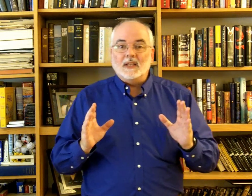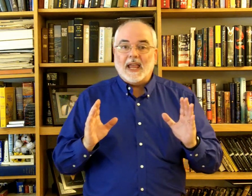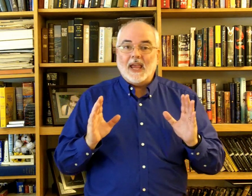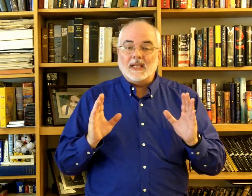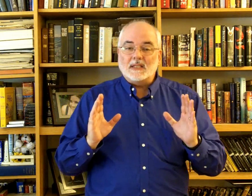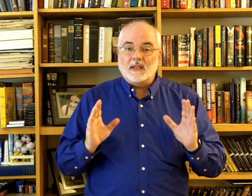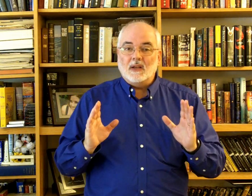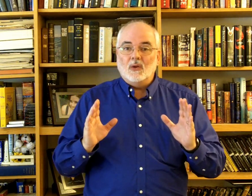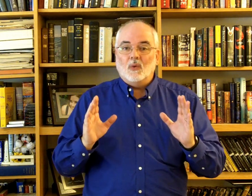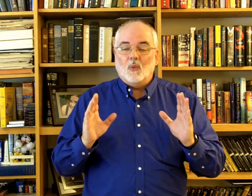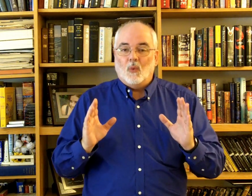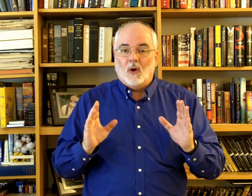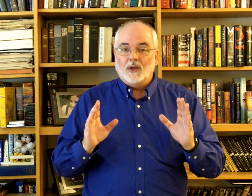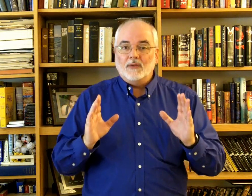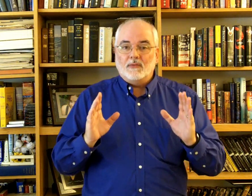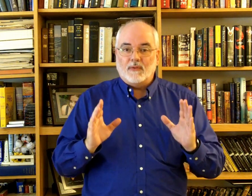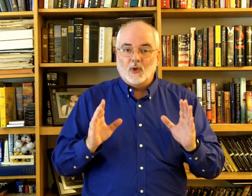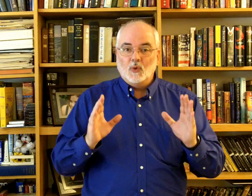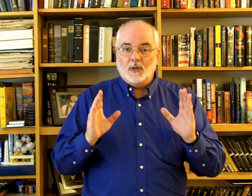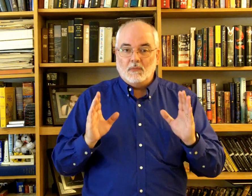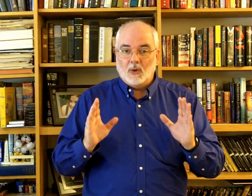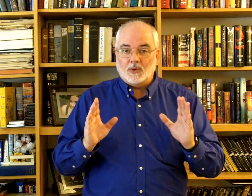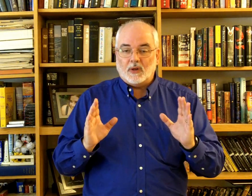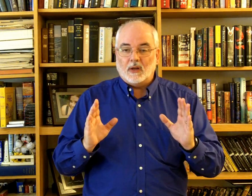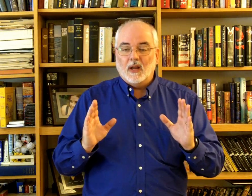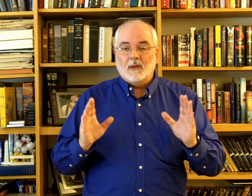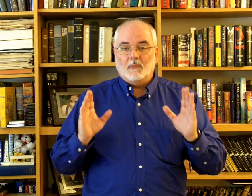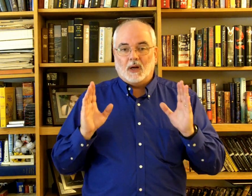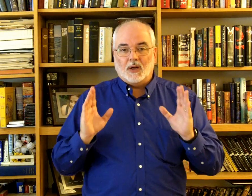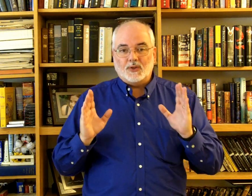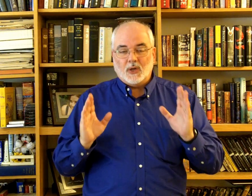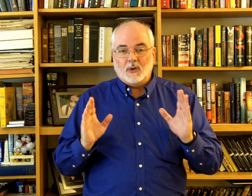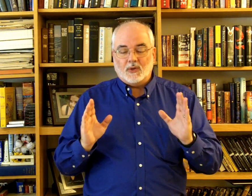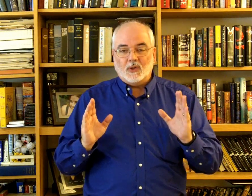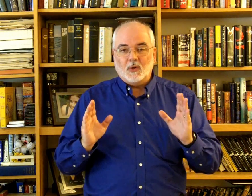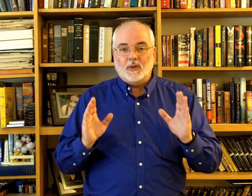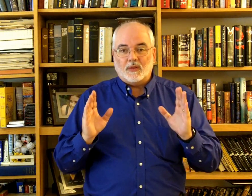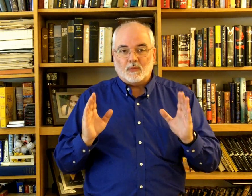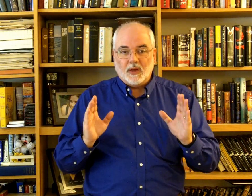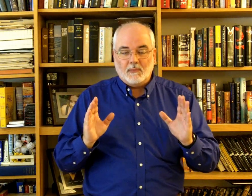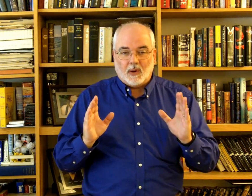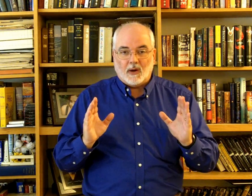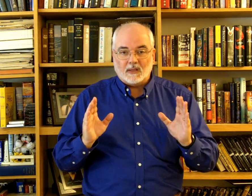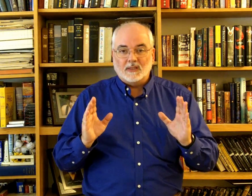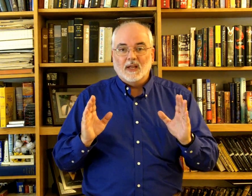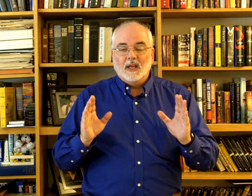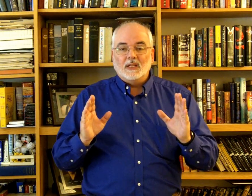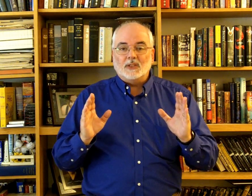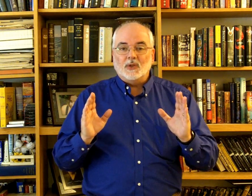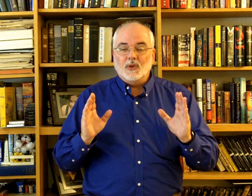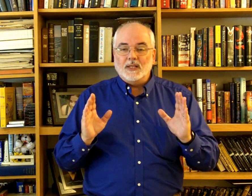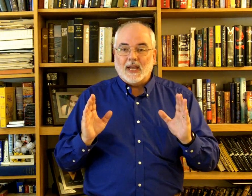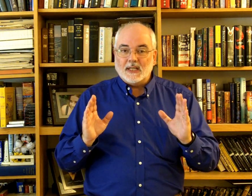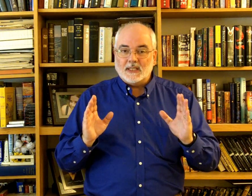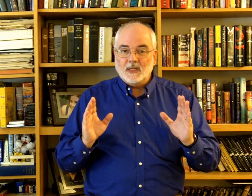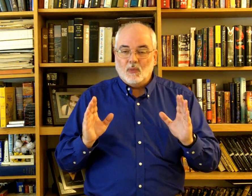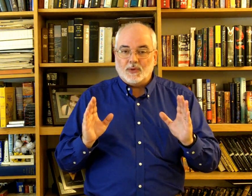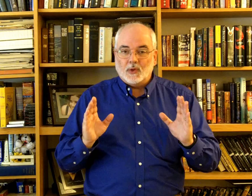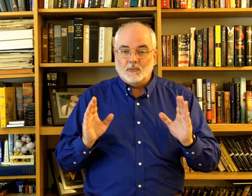a single, one, fluid motion, but I'm going to show it to you in three parts so that you can kind of see what those